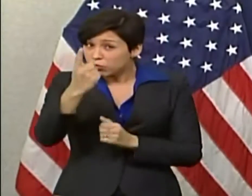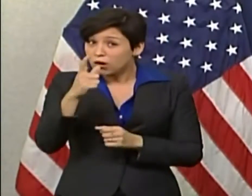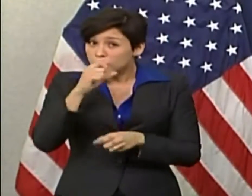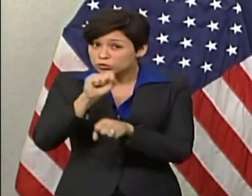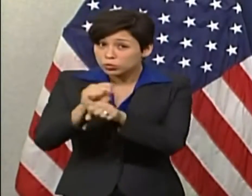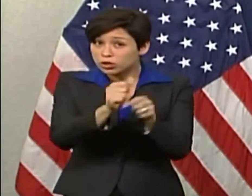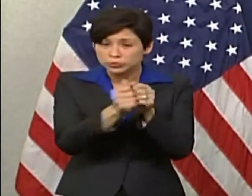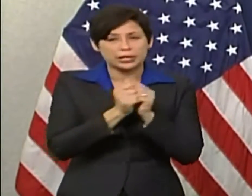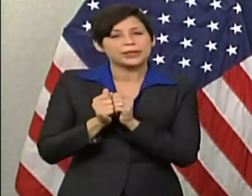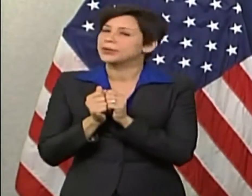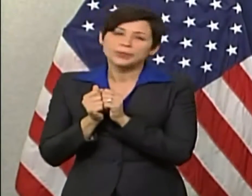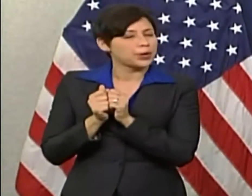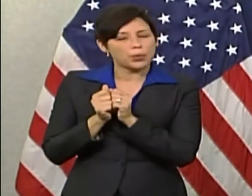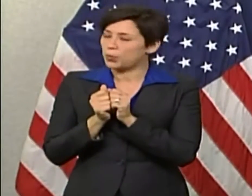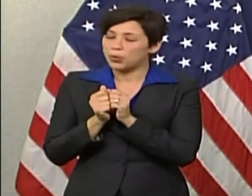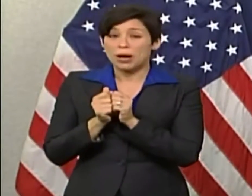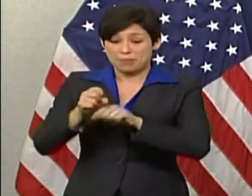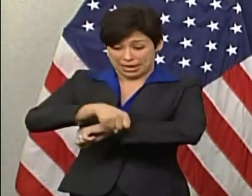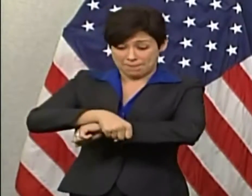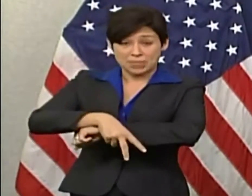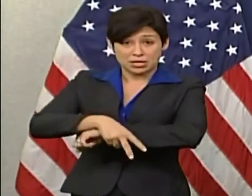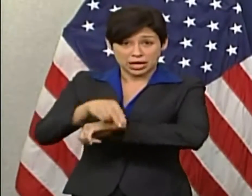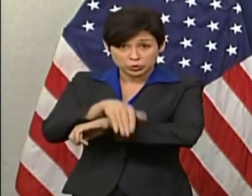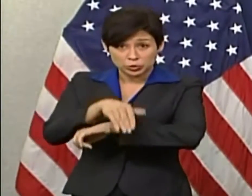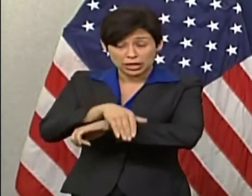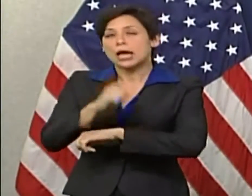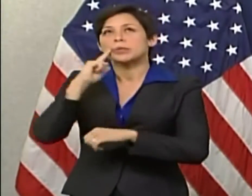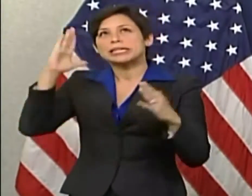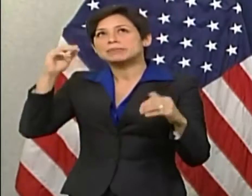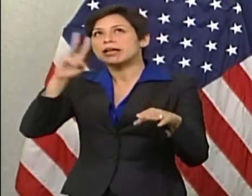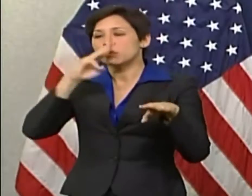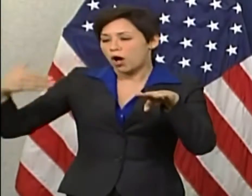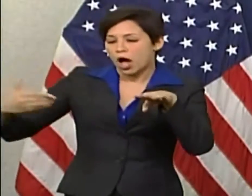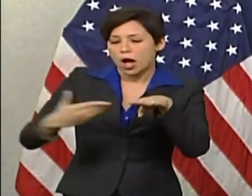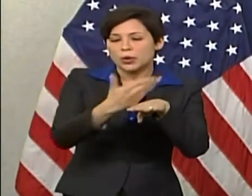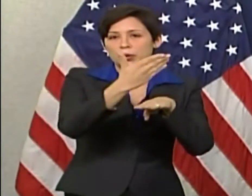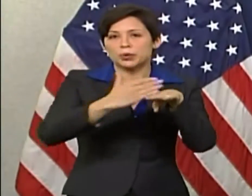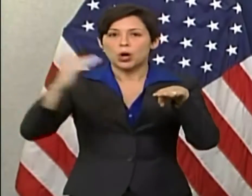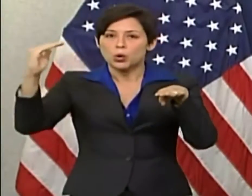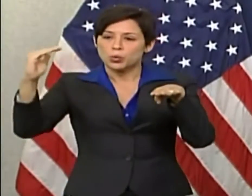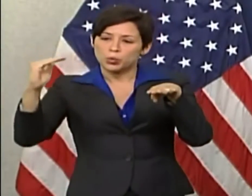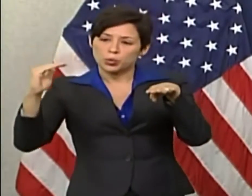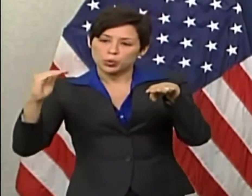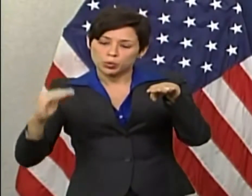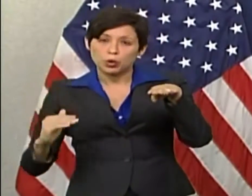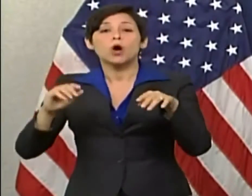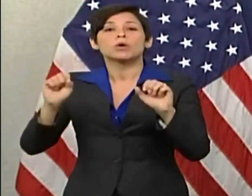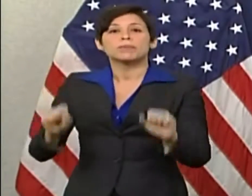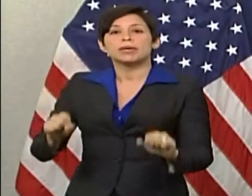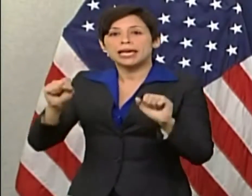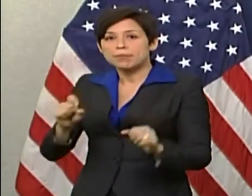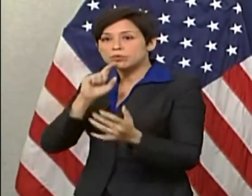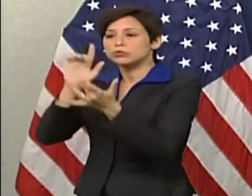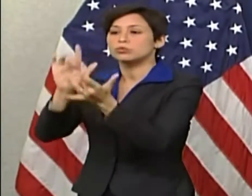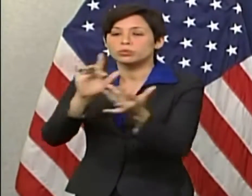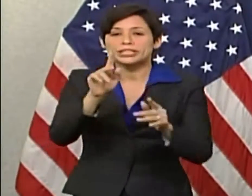cooperated. By midnight tonight, we expect the surge to recede, and we'll be able to get to people who need the